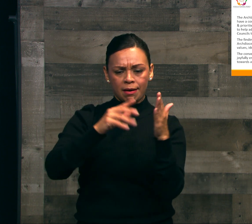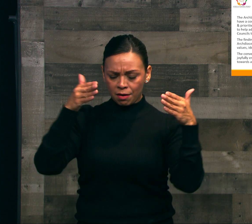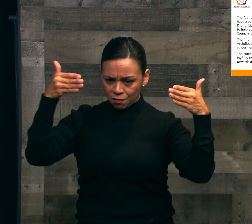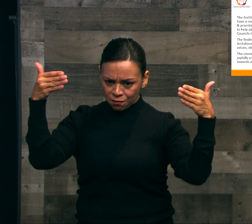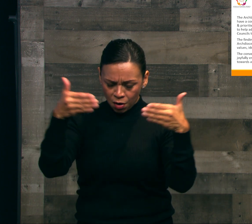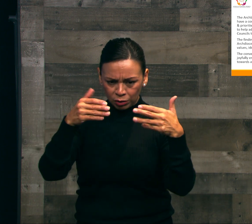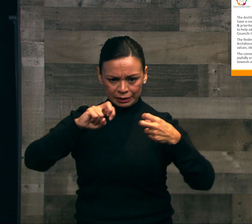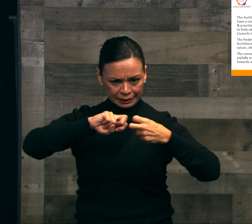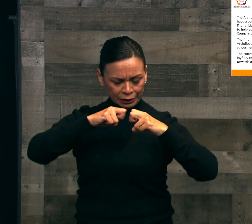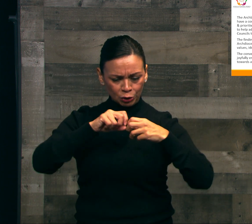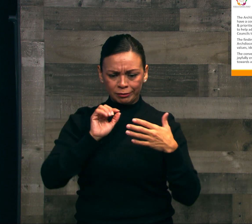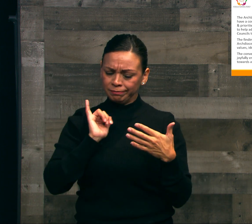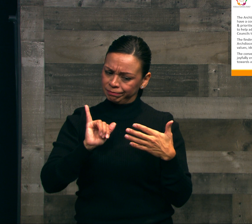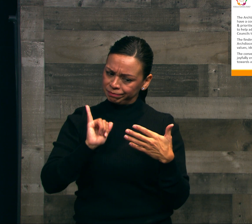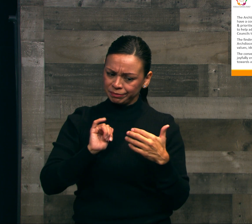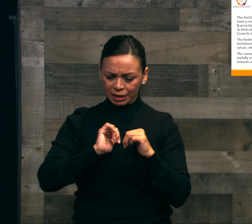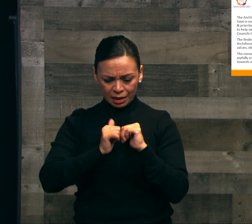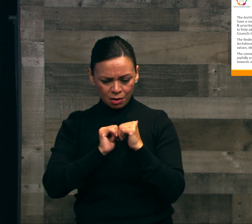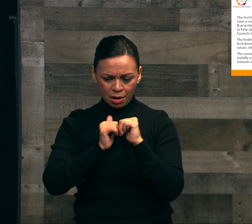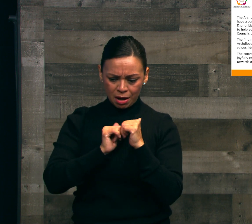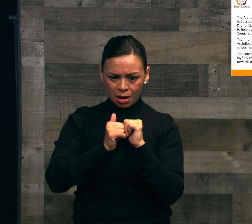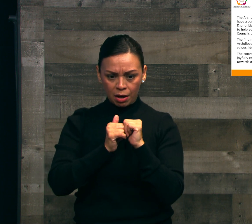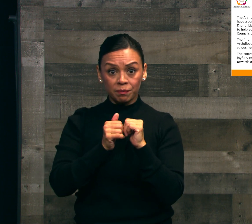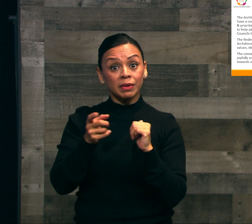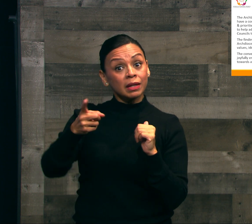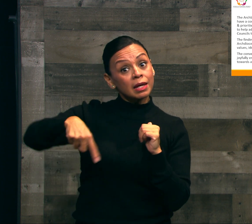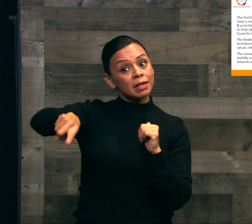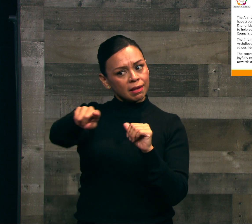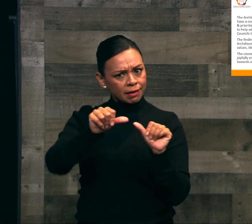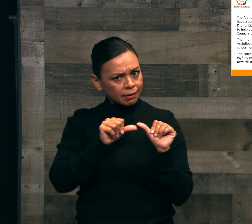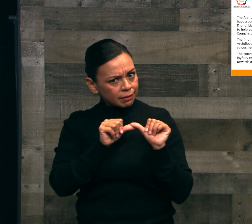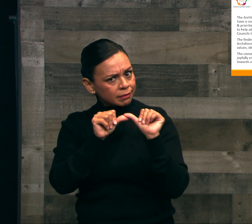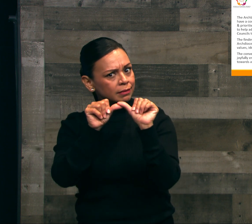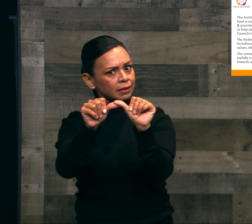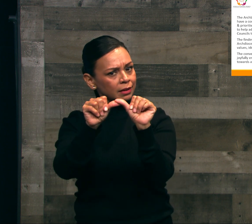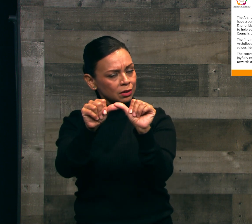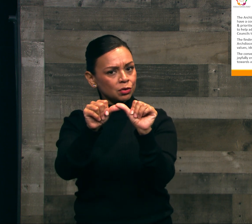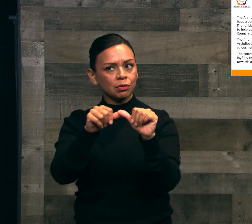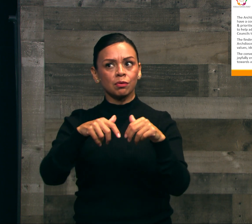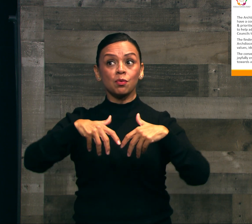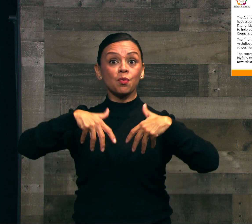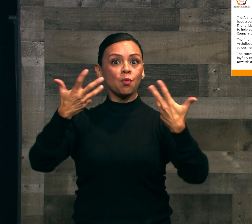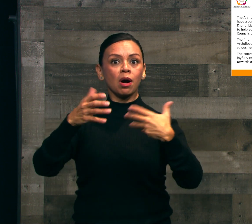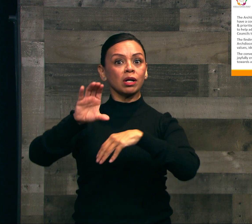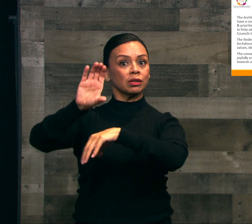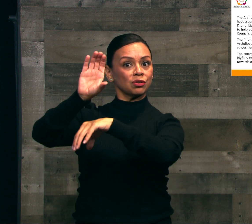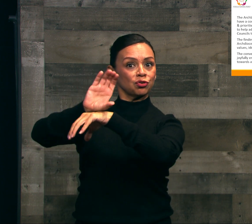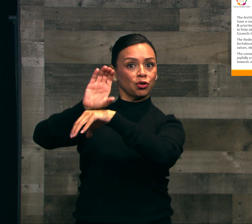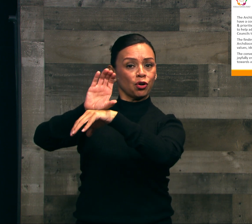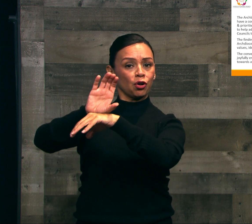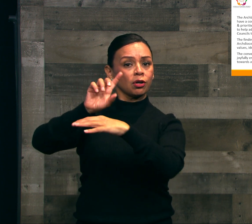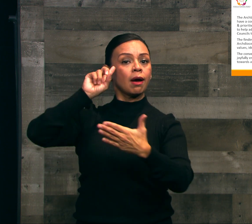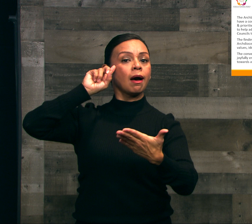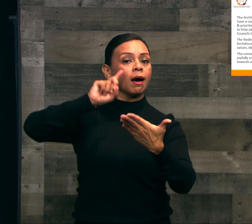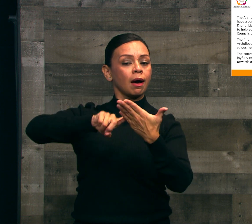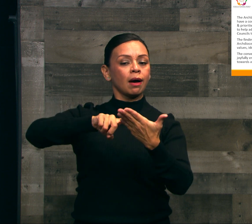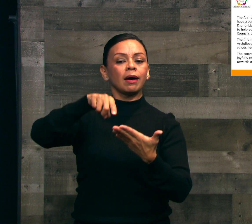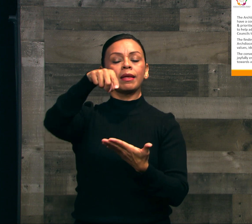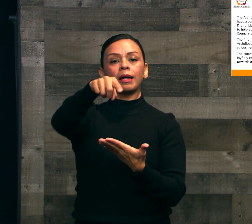issues, help address some of these issues, and to continue to celebrate that which the